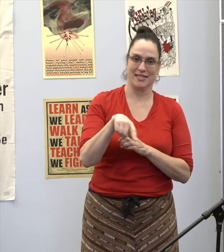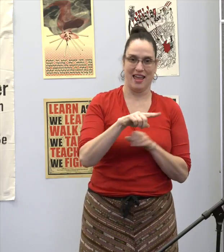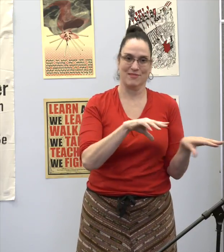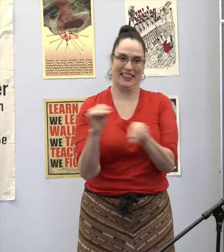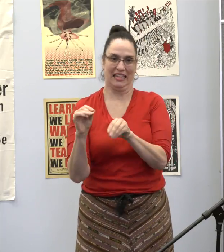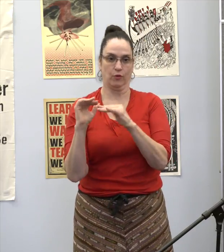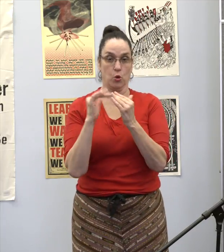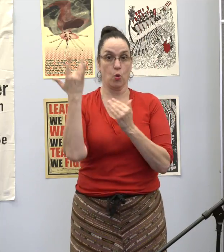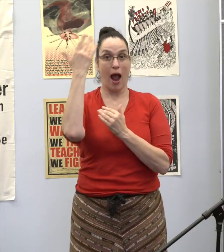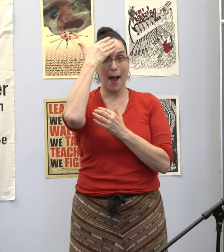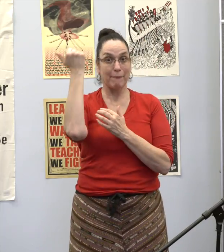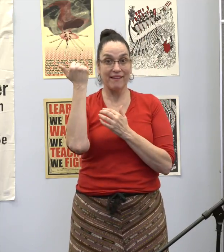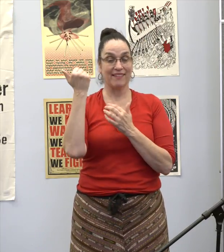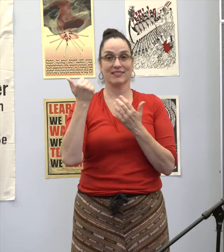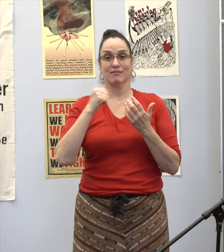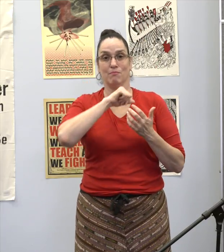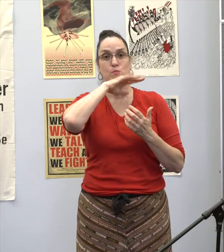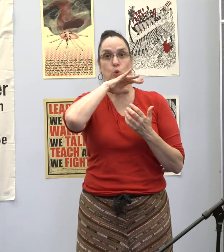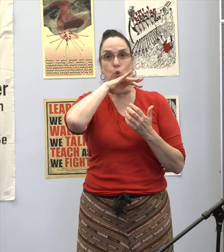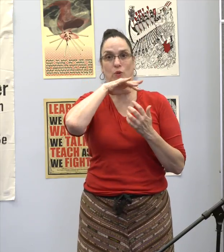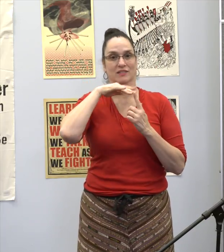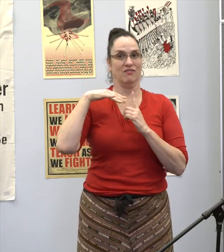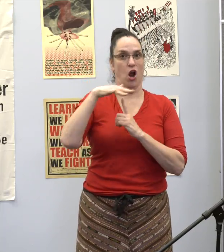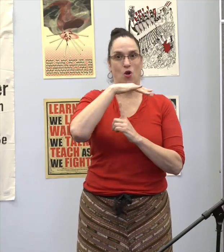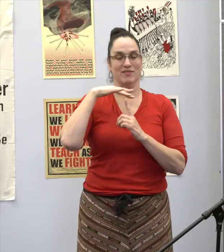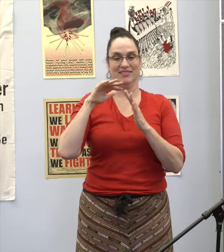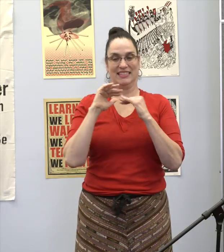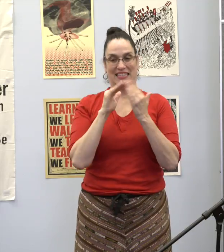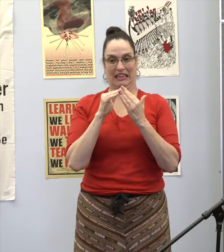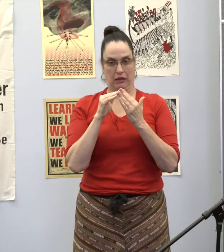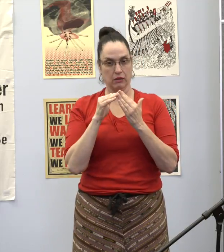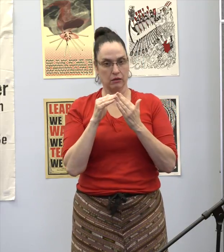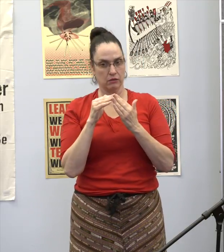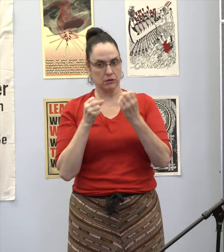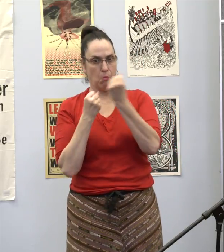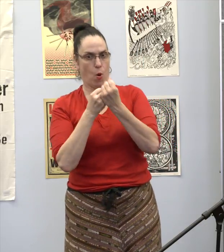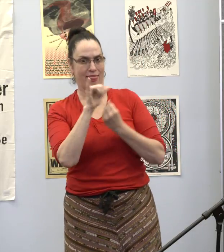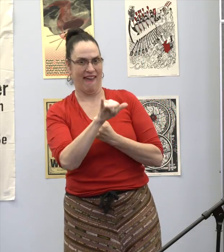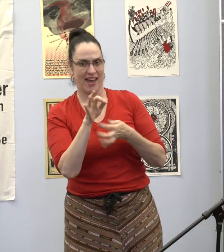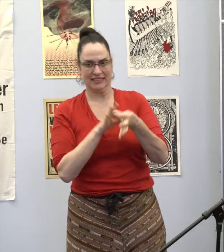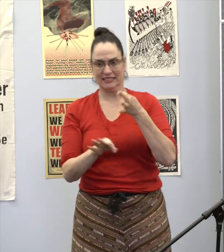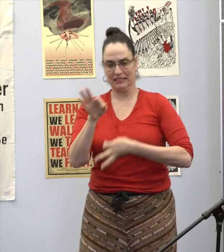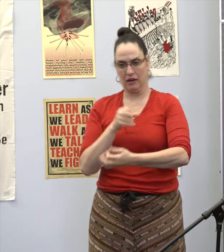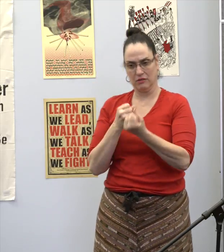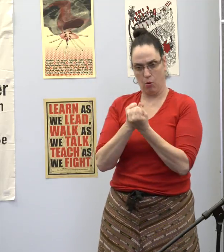polluting industry that the city paved way for instead of their health, instead of their